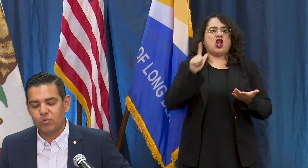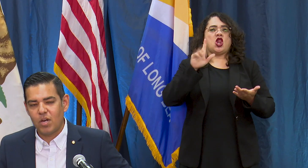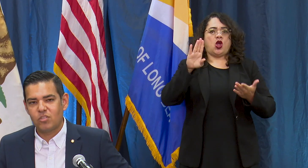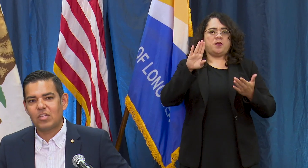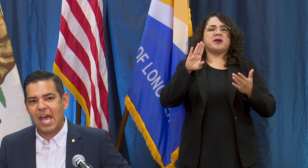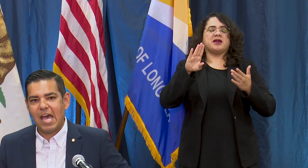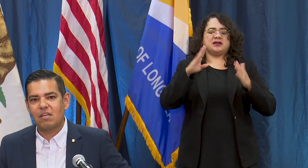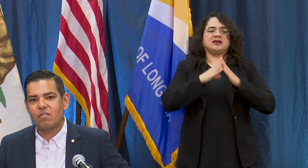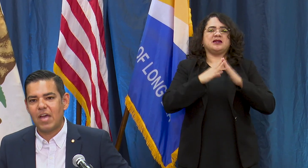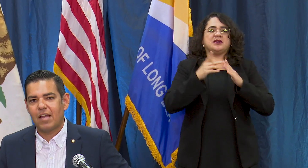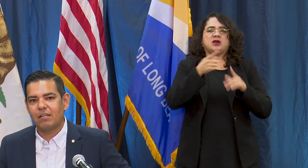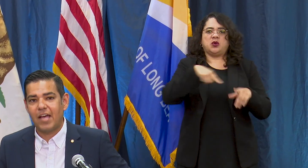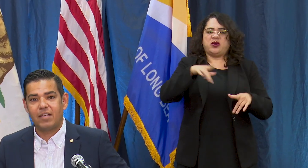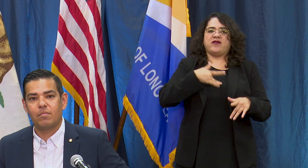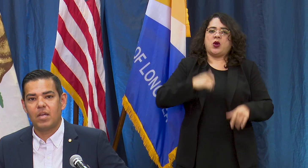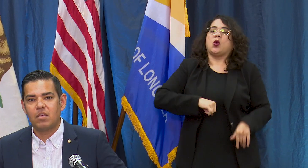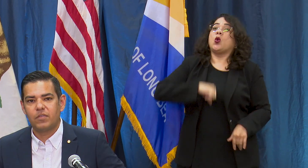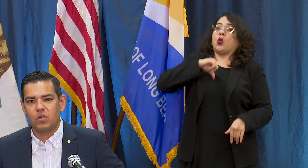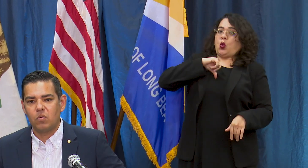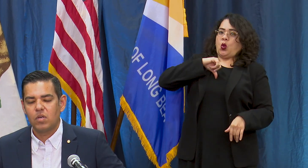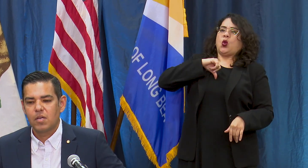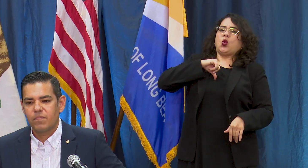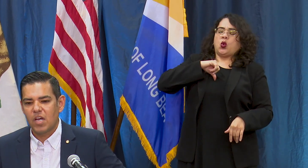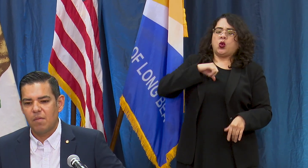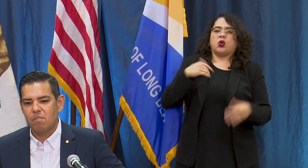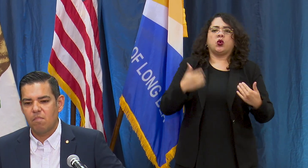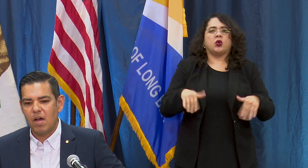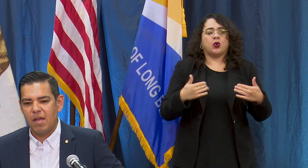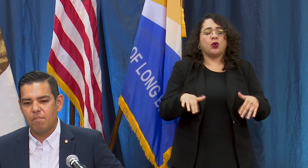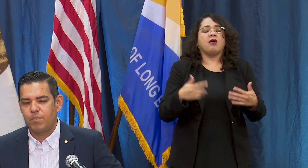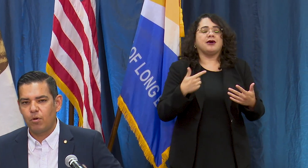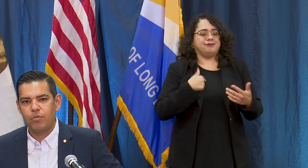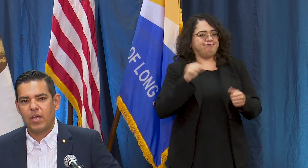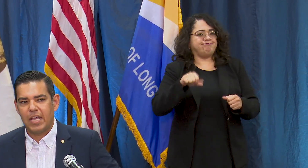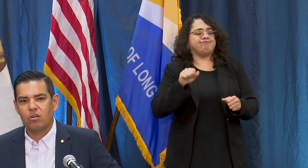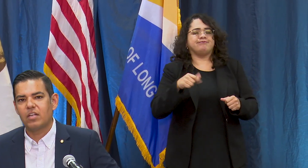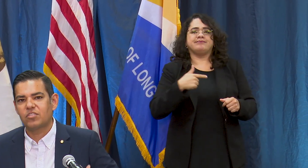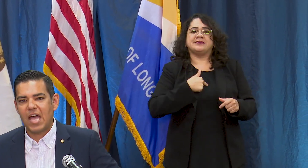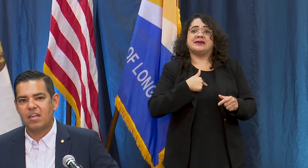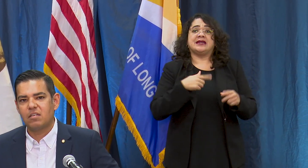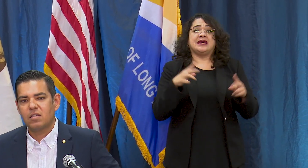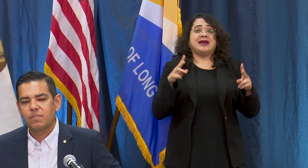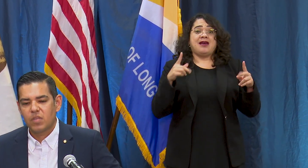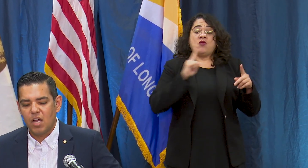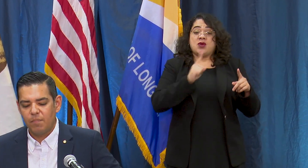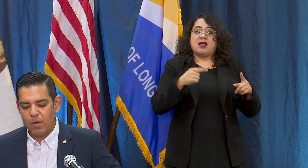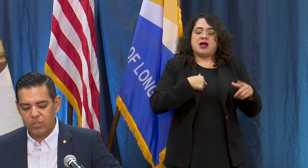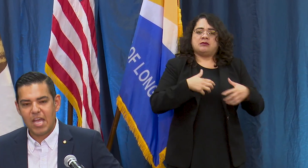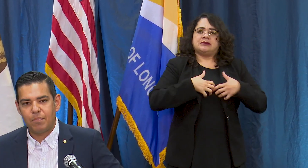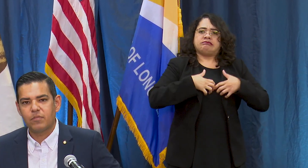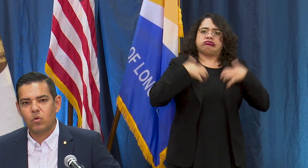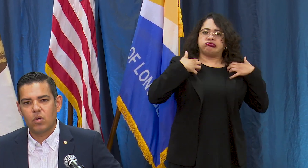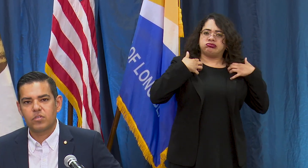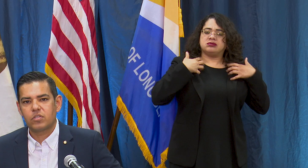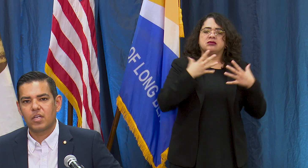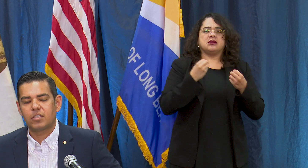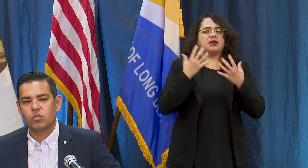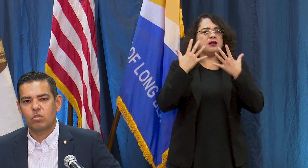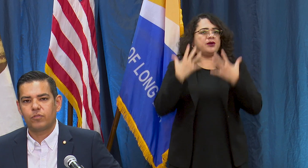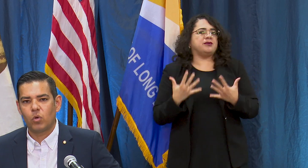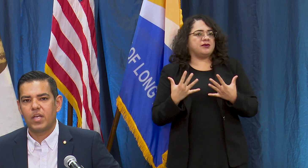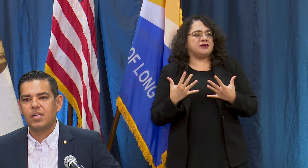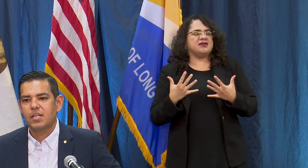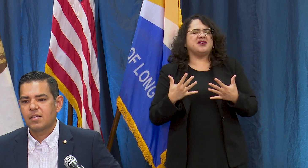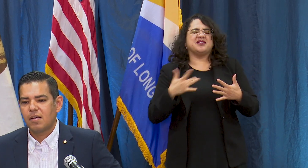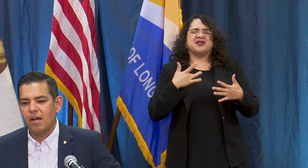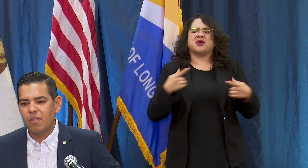I also want to just add that, like many of you, I am both angered and saddened by what's happened, of course, to